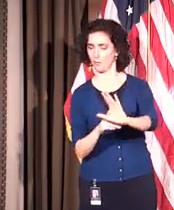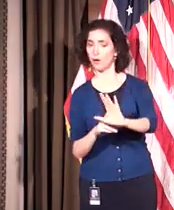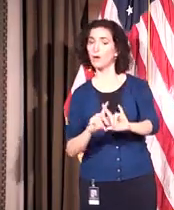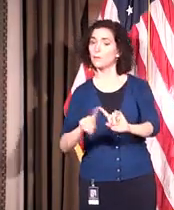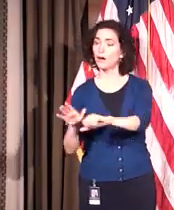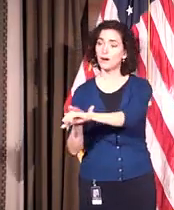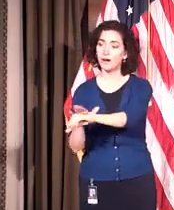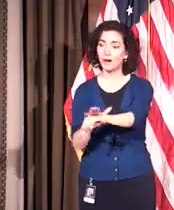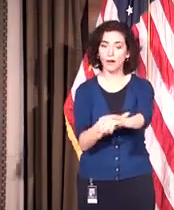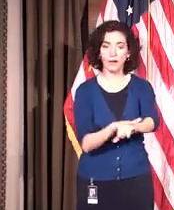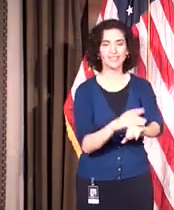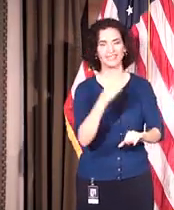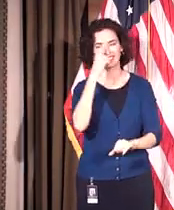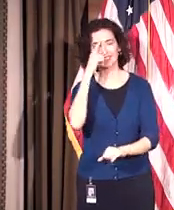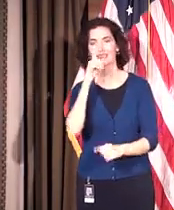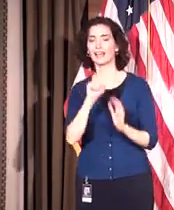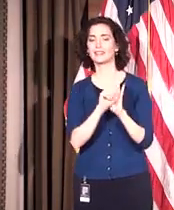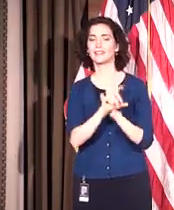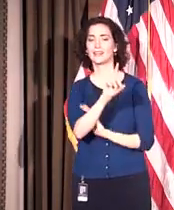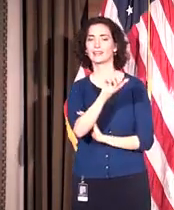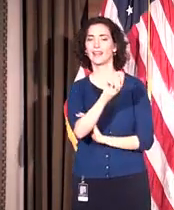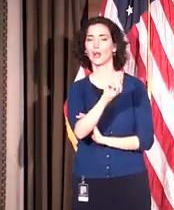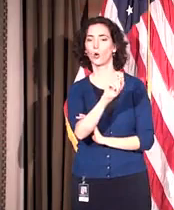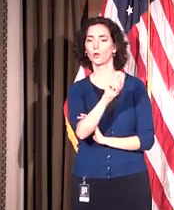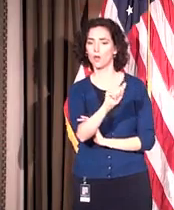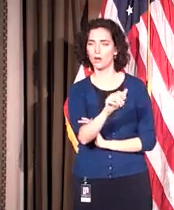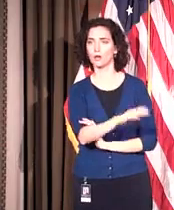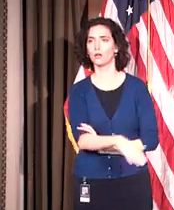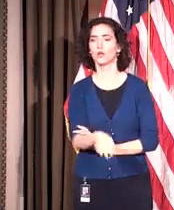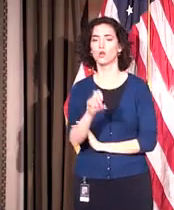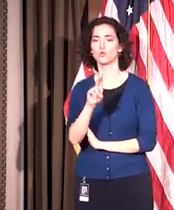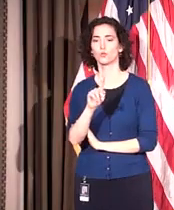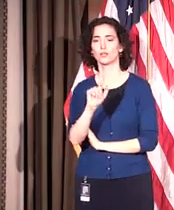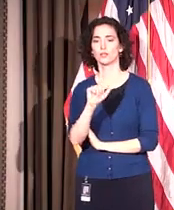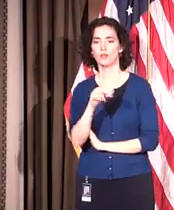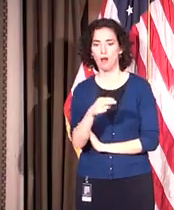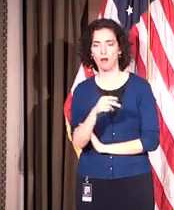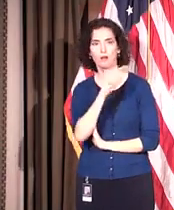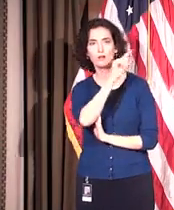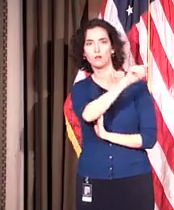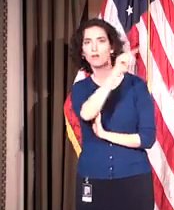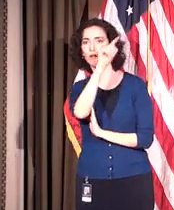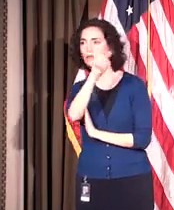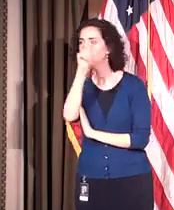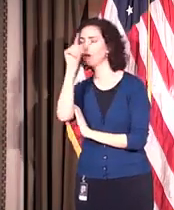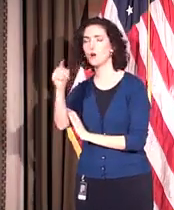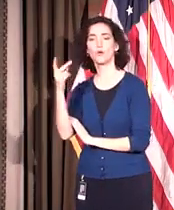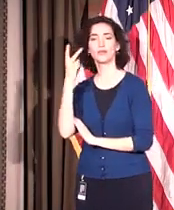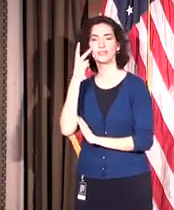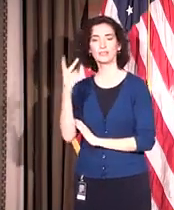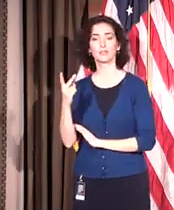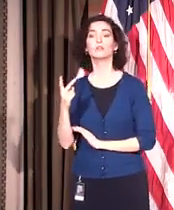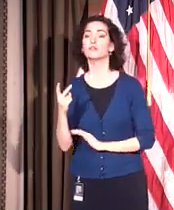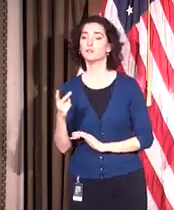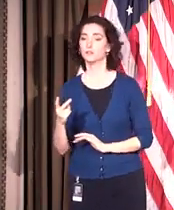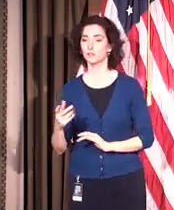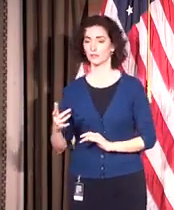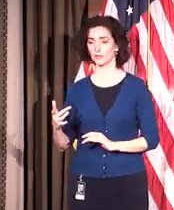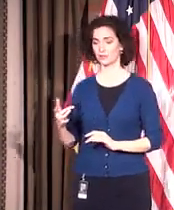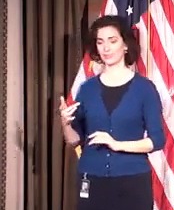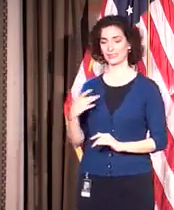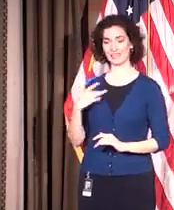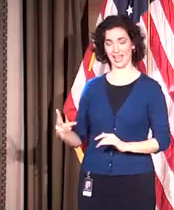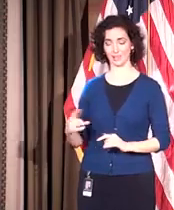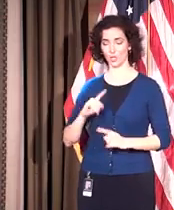states, look at Dakotas, Utah, these cases snowball. Oftentimes the increase is not linear,